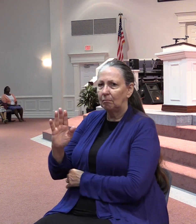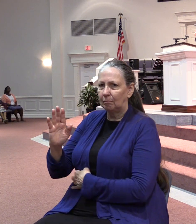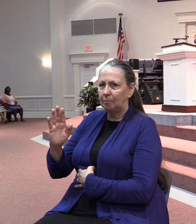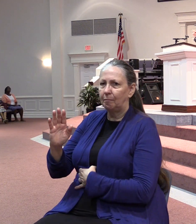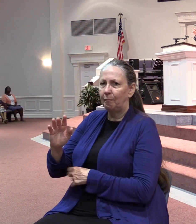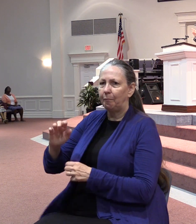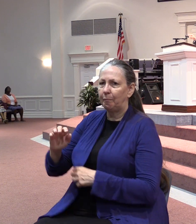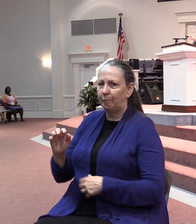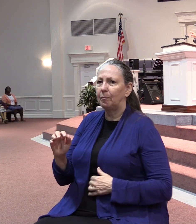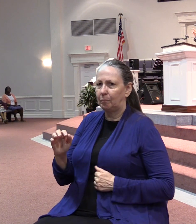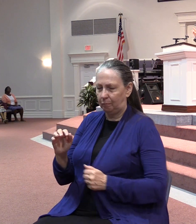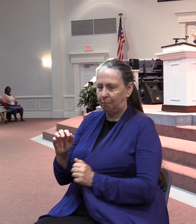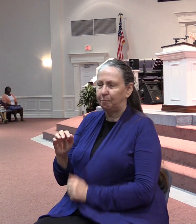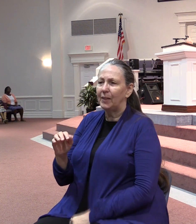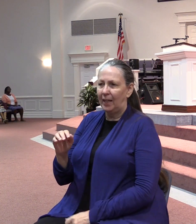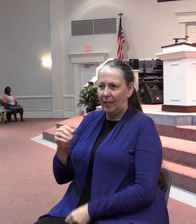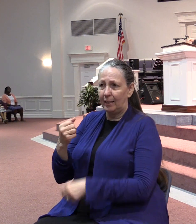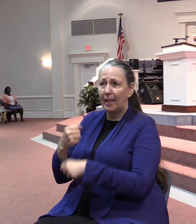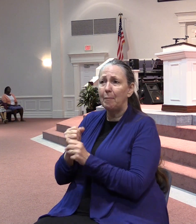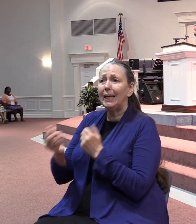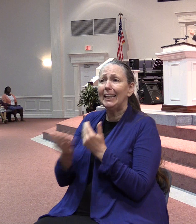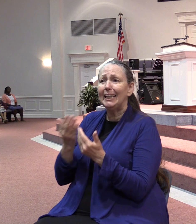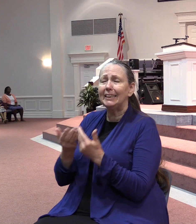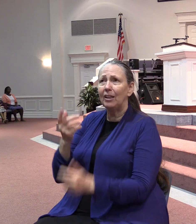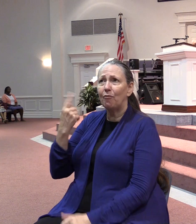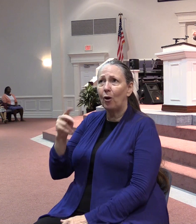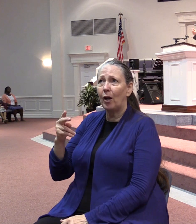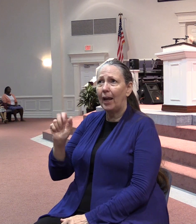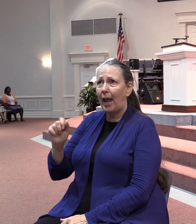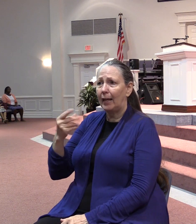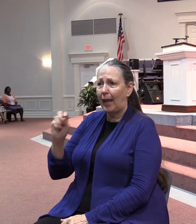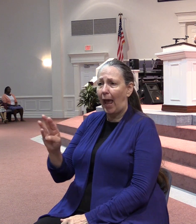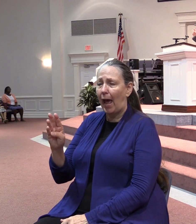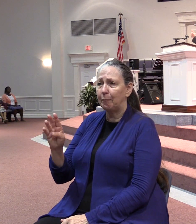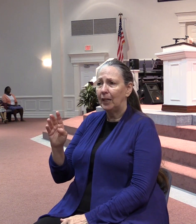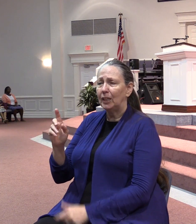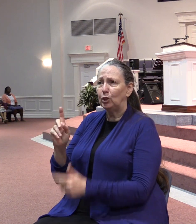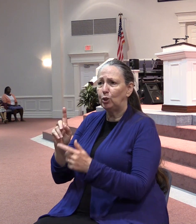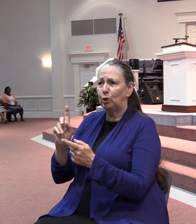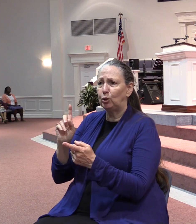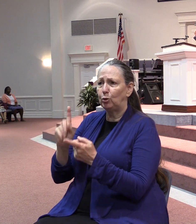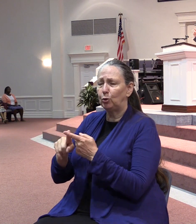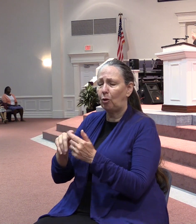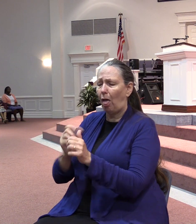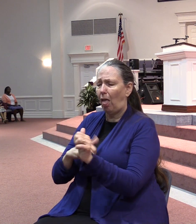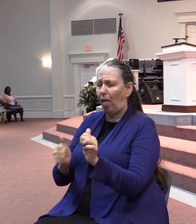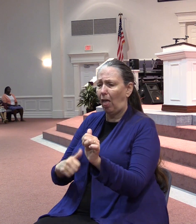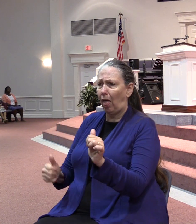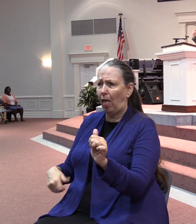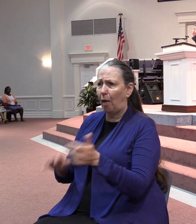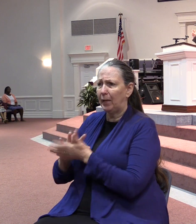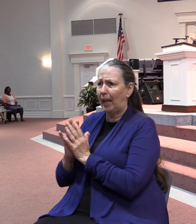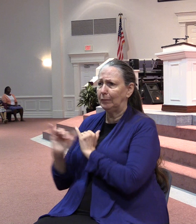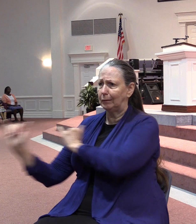He made it easy for Ahab to continue the downward spiral of compromise and